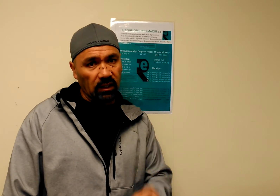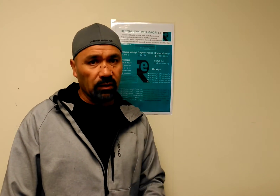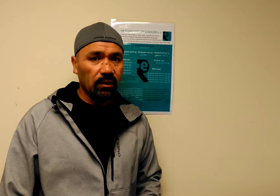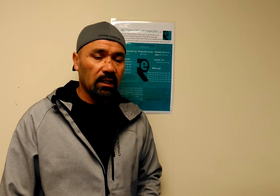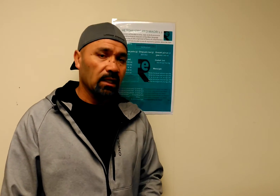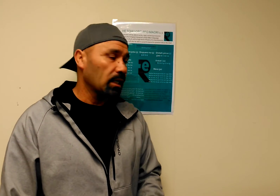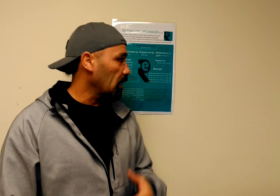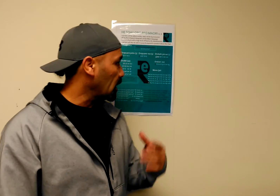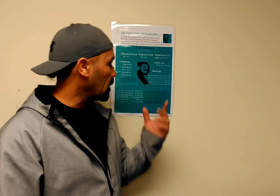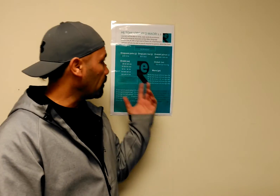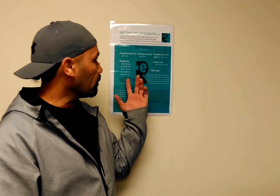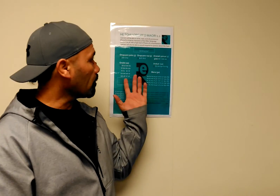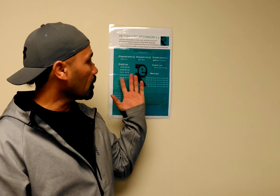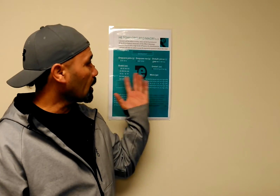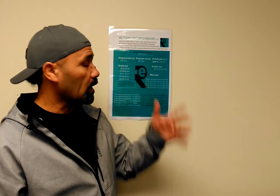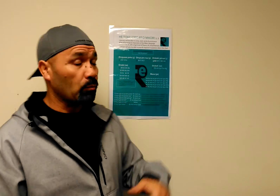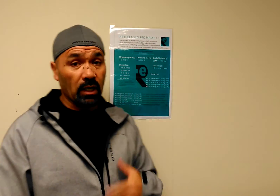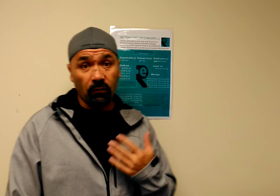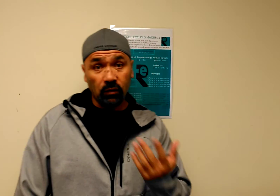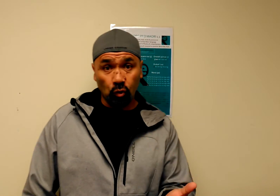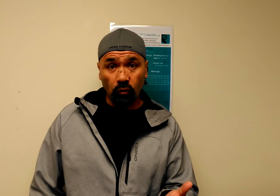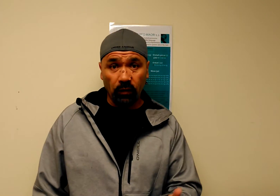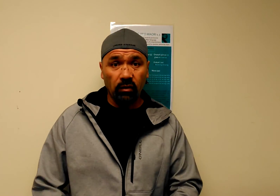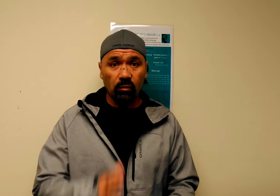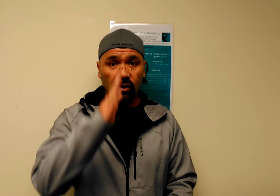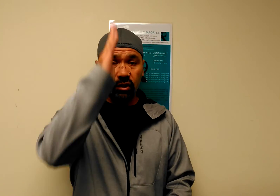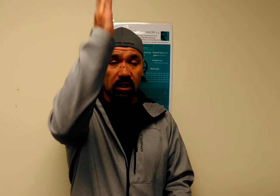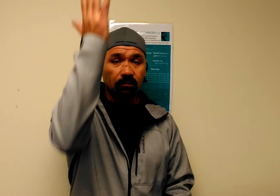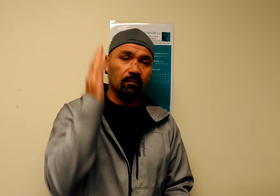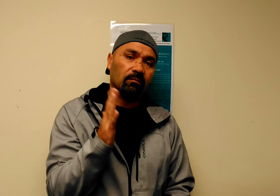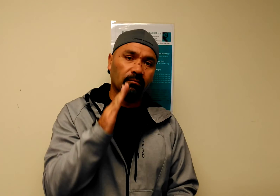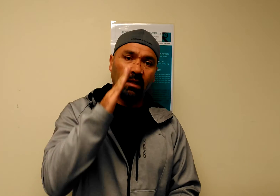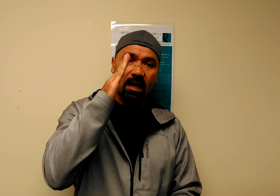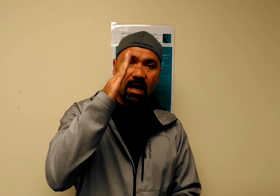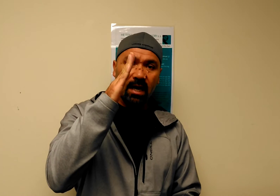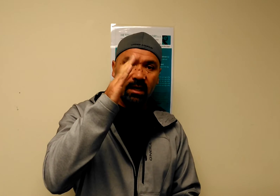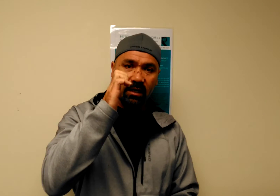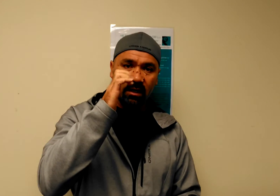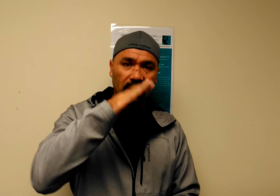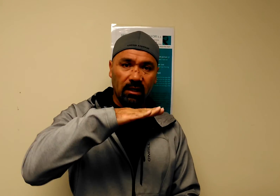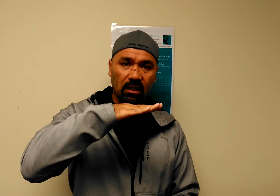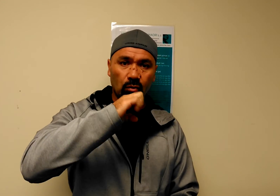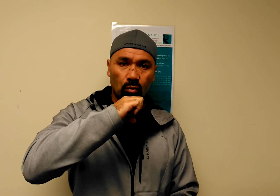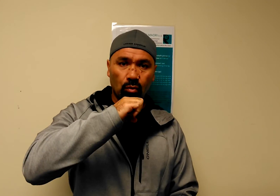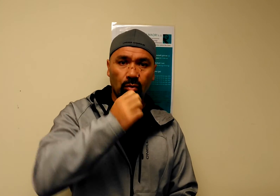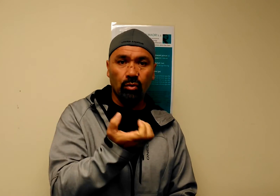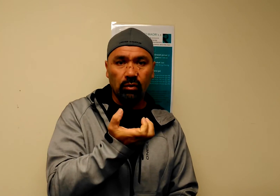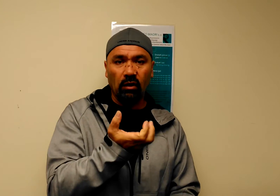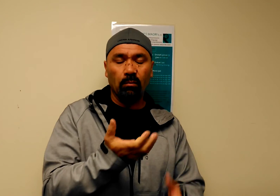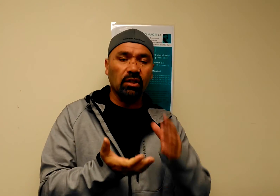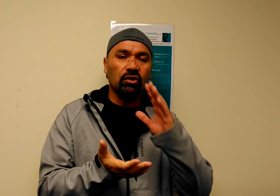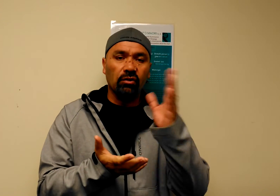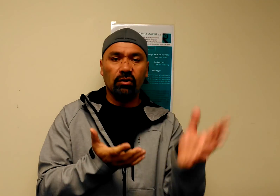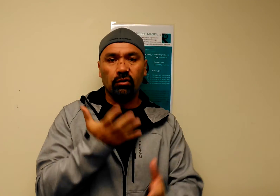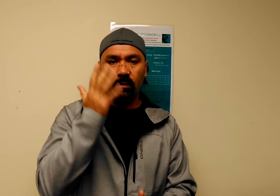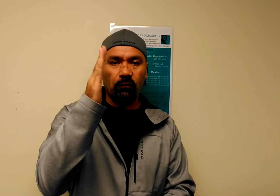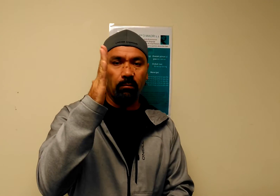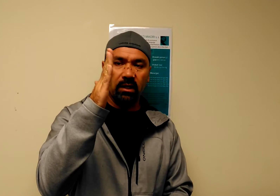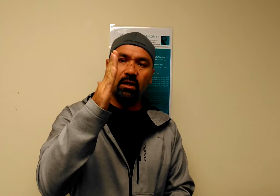Reo. We have short vowels, which are a, e, I, o, u. So my students, you'll be familiar with